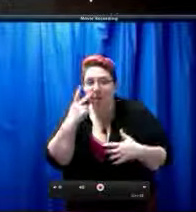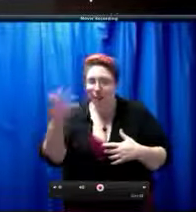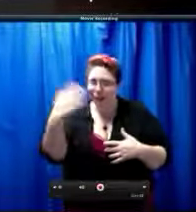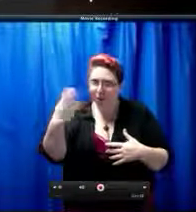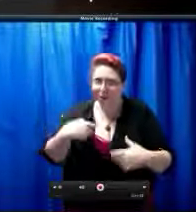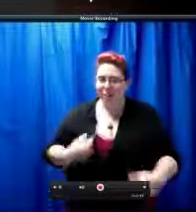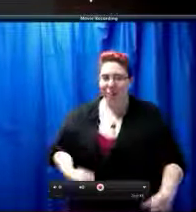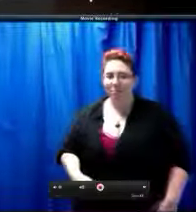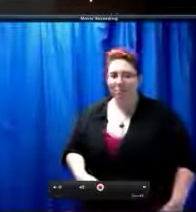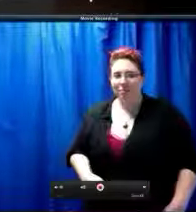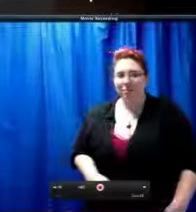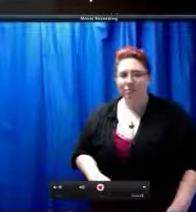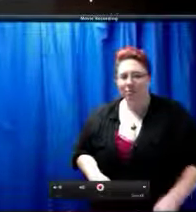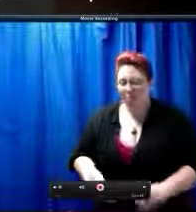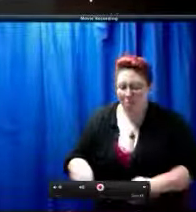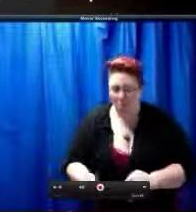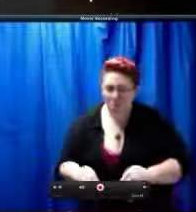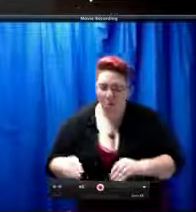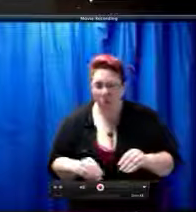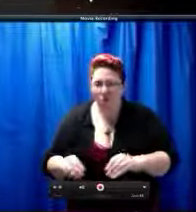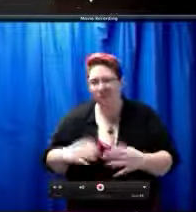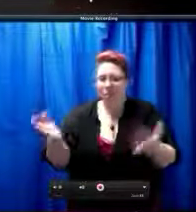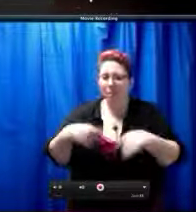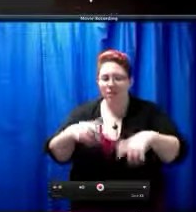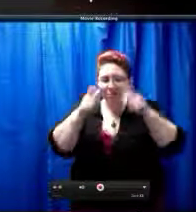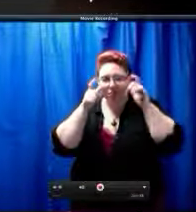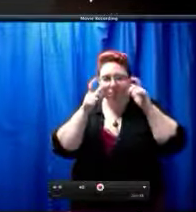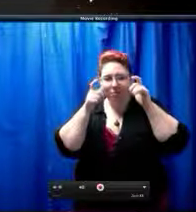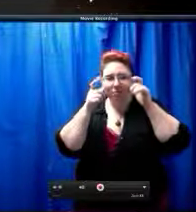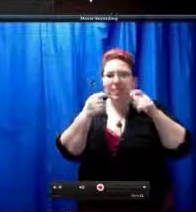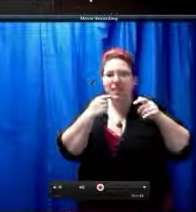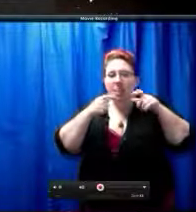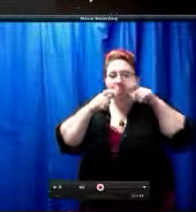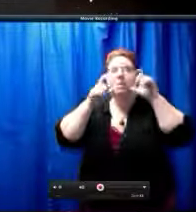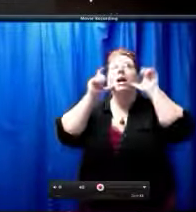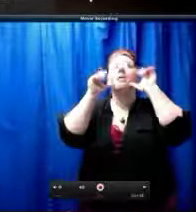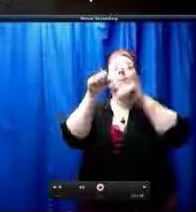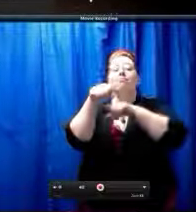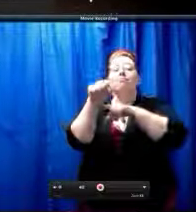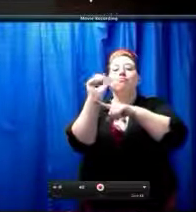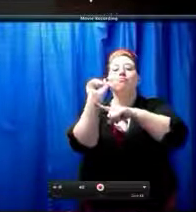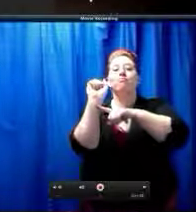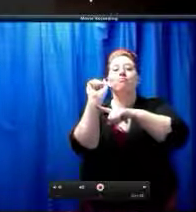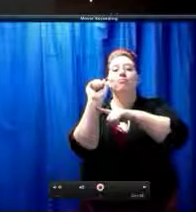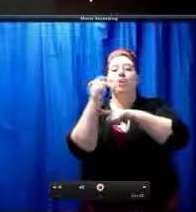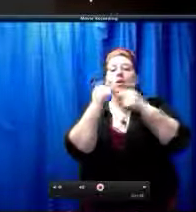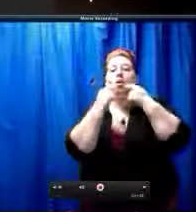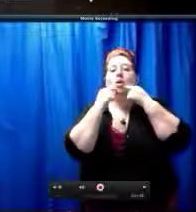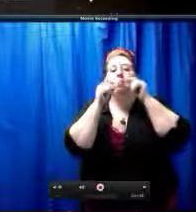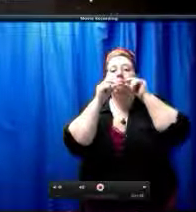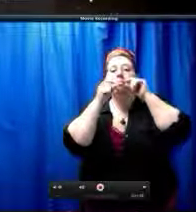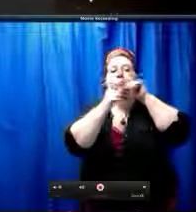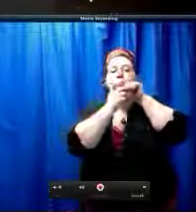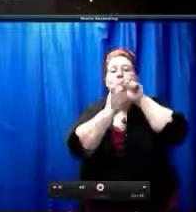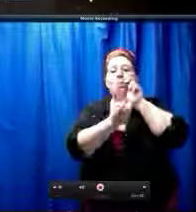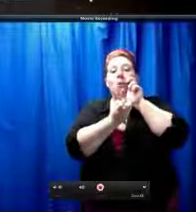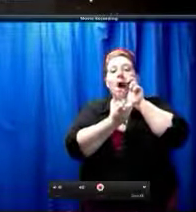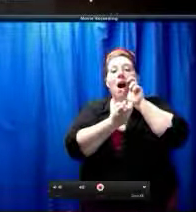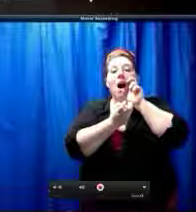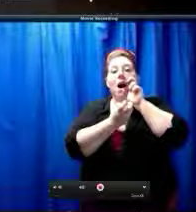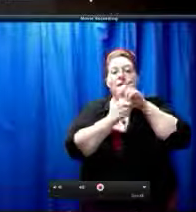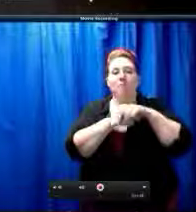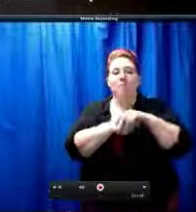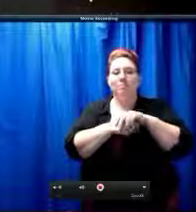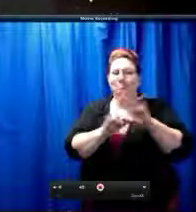go. Okay. All right, so put your head back and open for me. It's all good, man. It's all good.